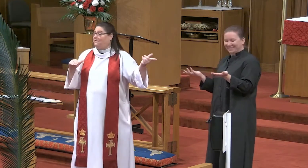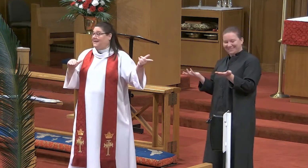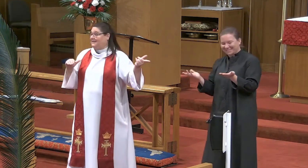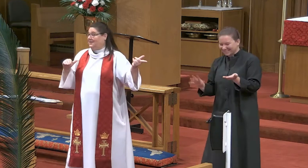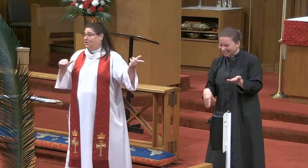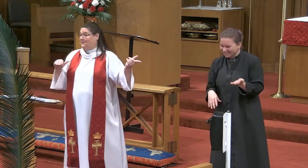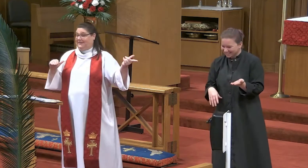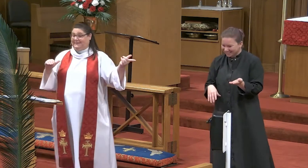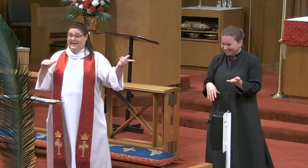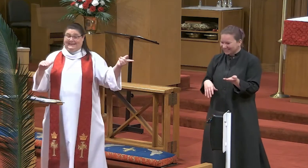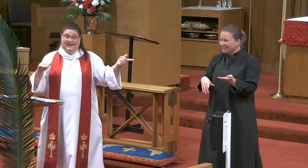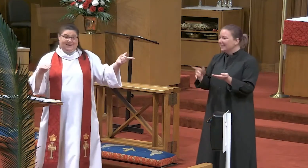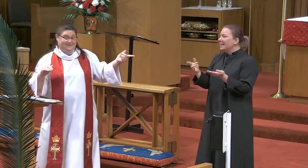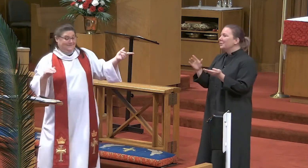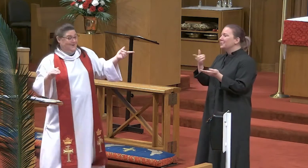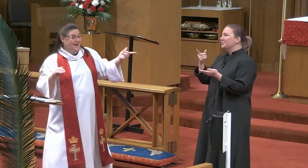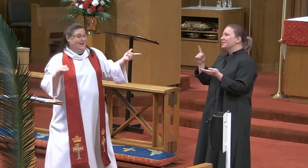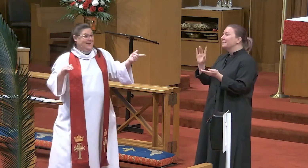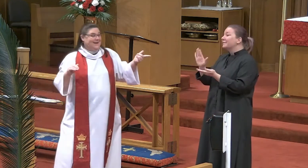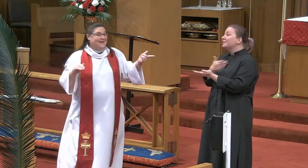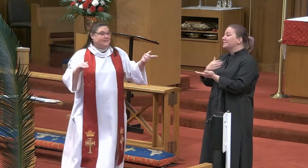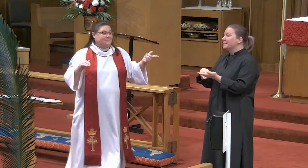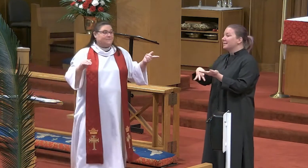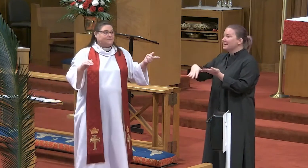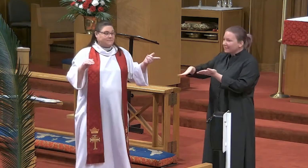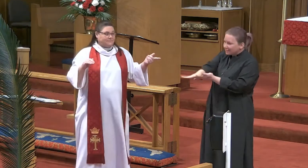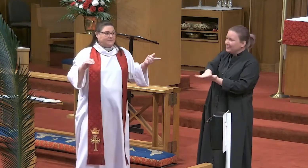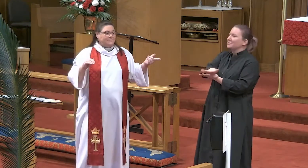Depends how fancy she feels that day, okay?